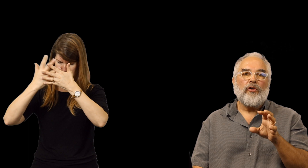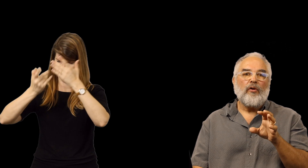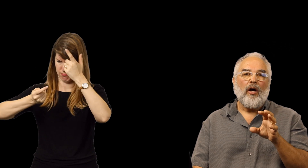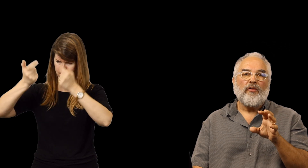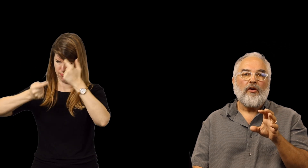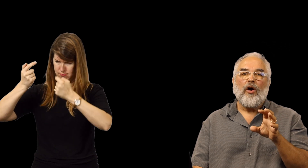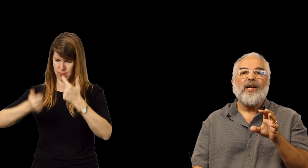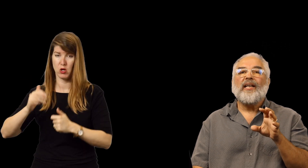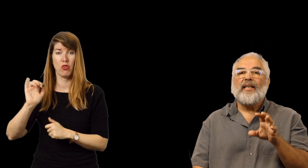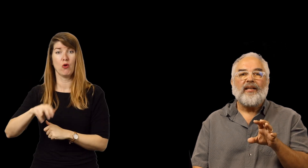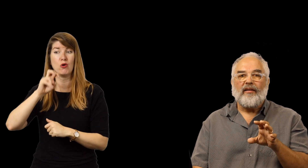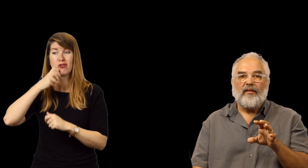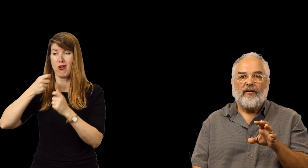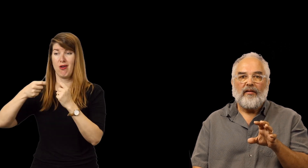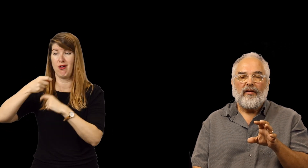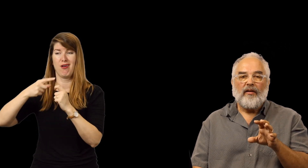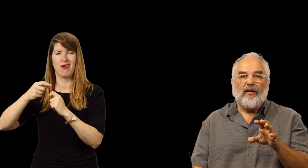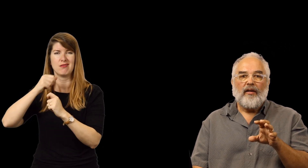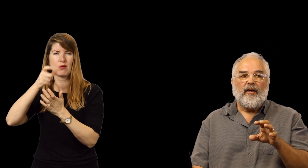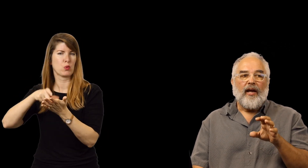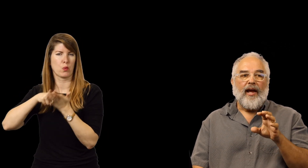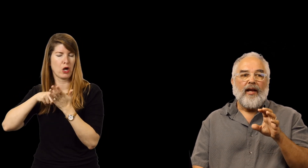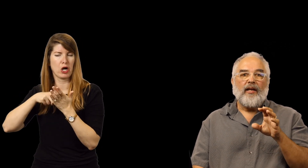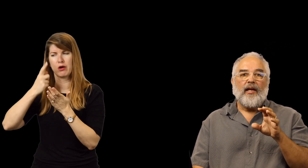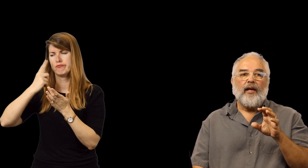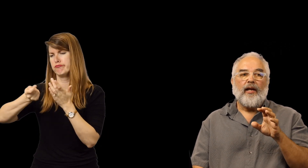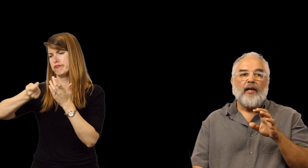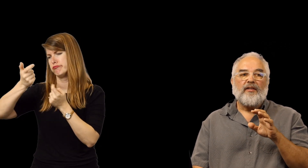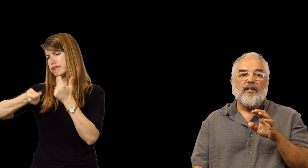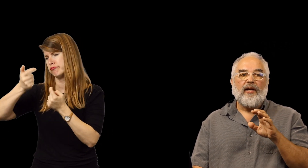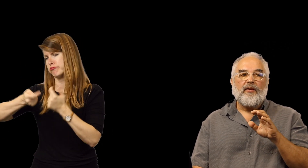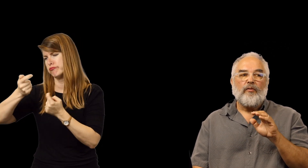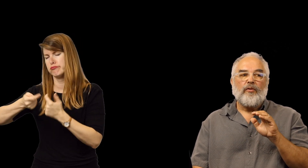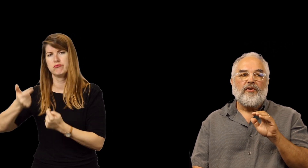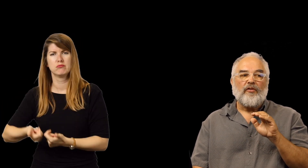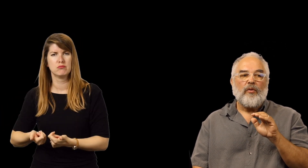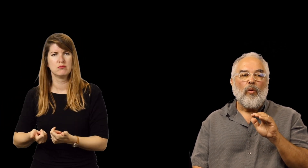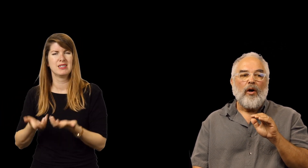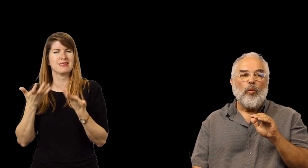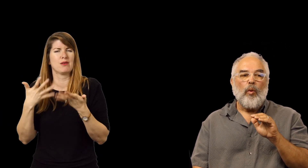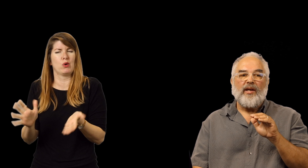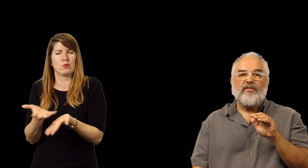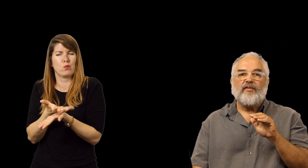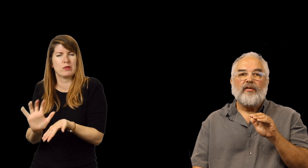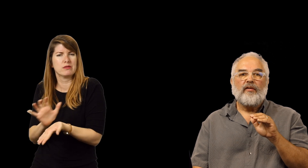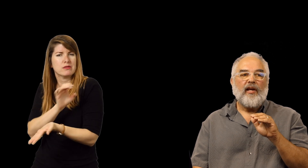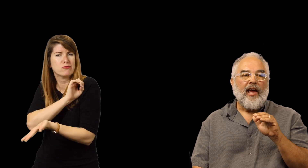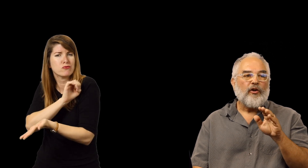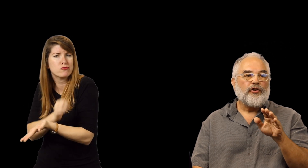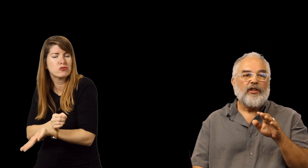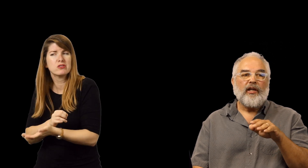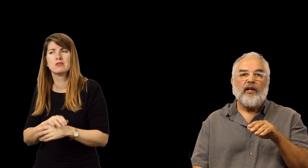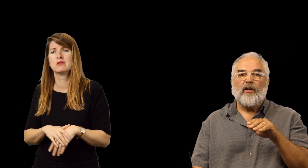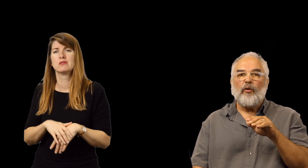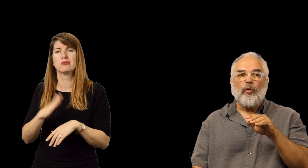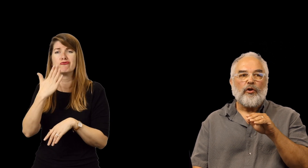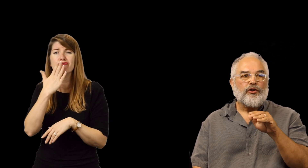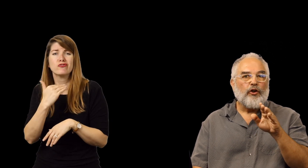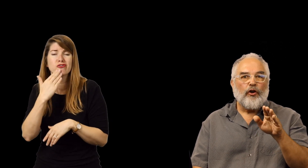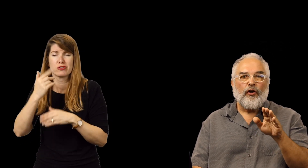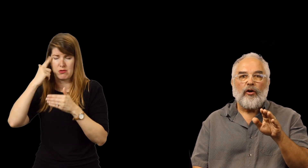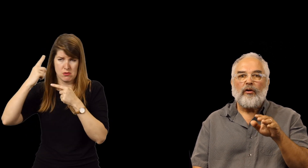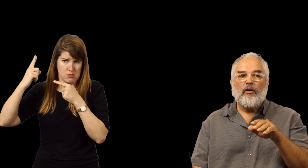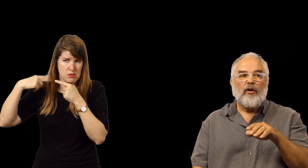these neurons aren't needed. And it doesn't want to waste energy